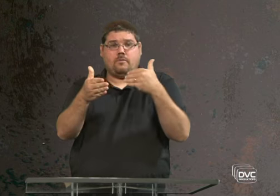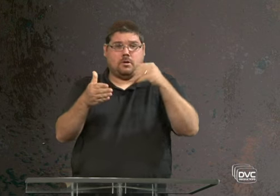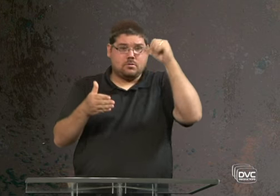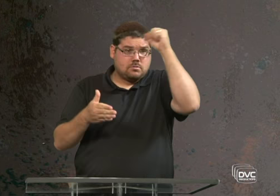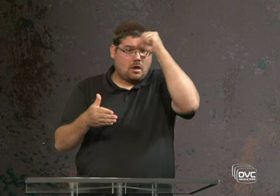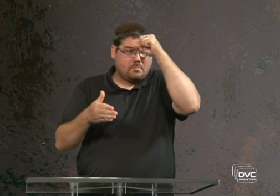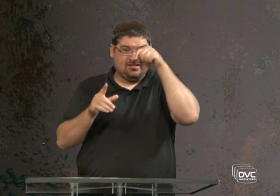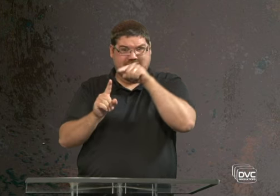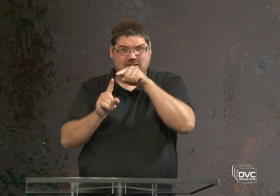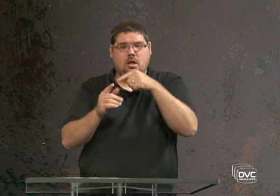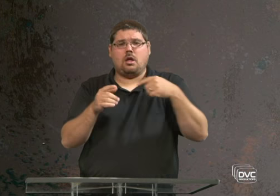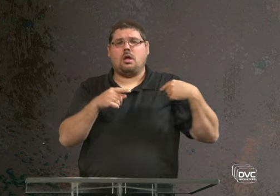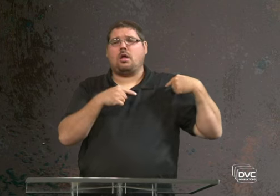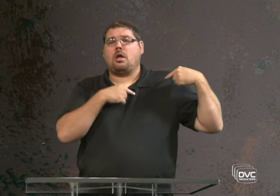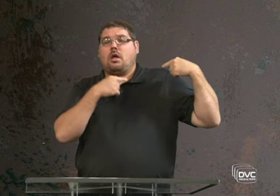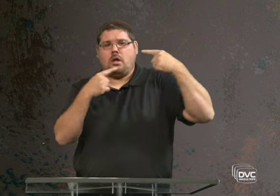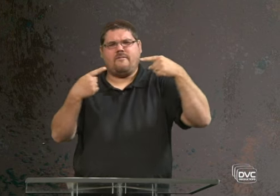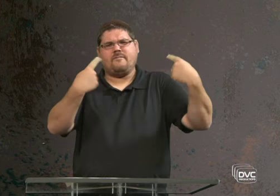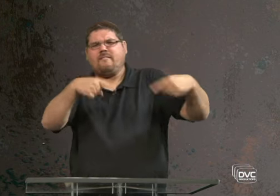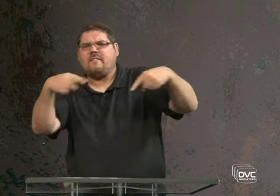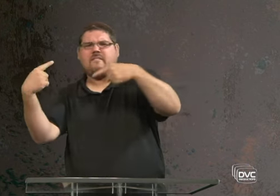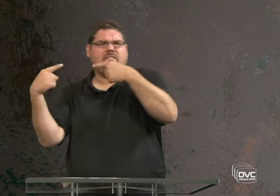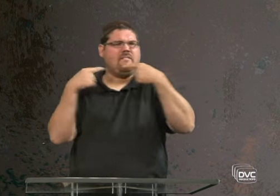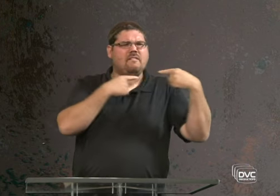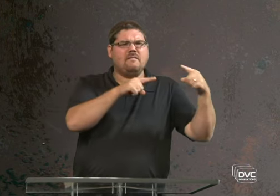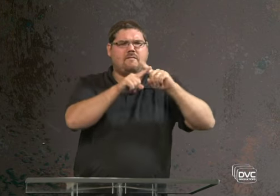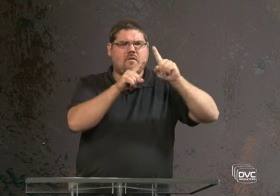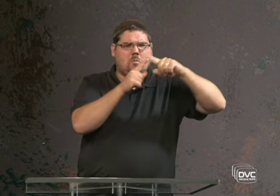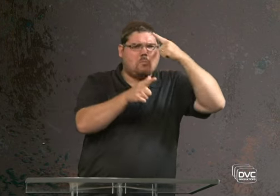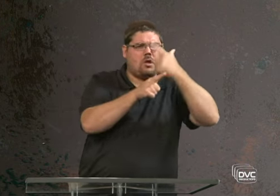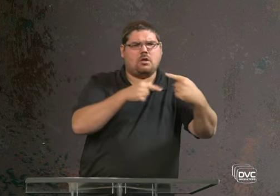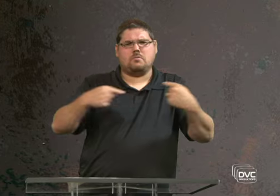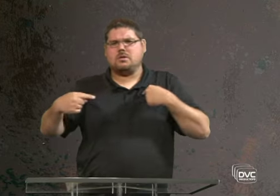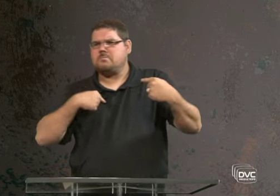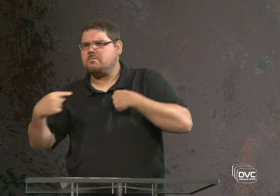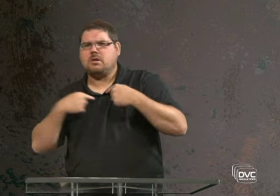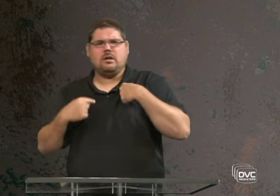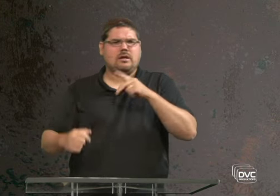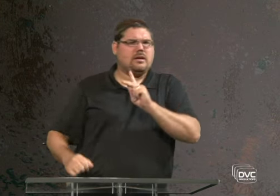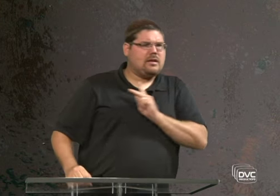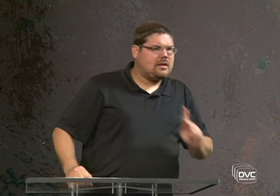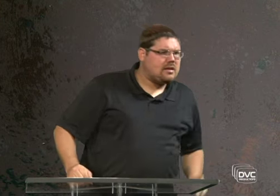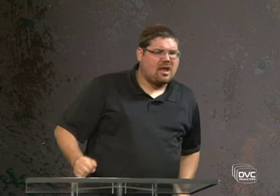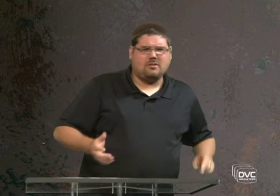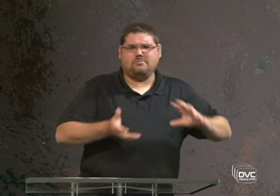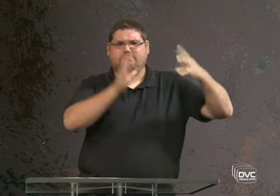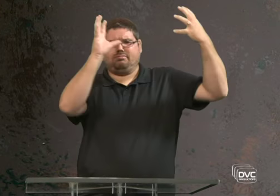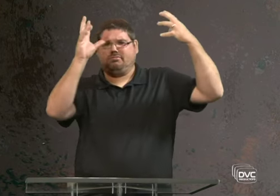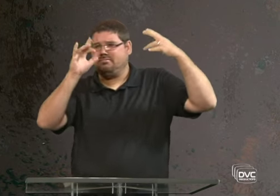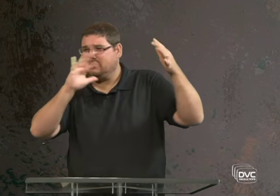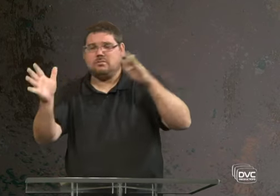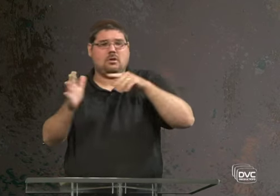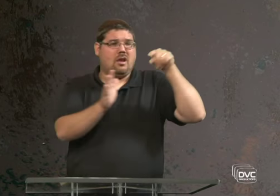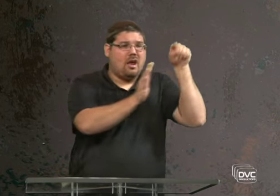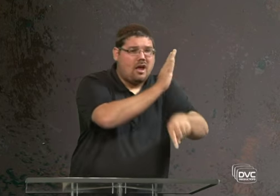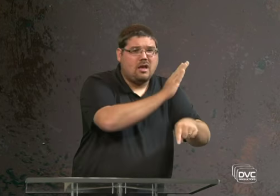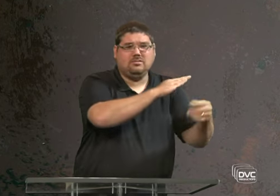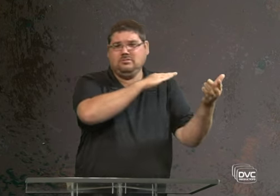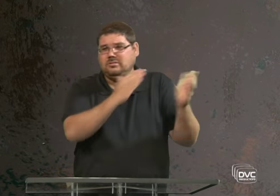brothers had a lot of competition as they're trying to vie to see who would become the next king. And it